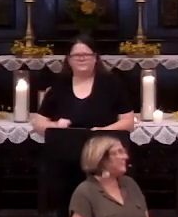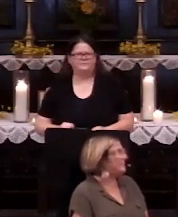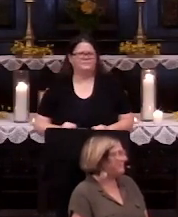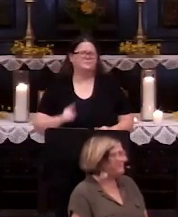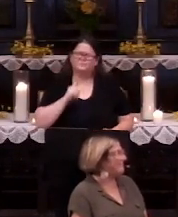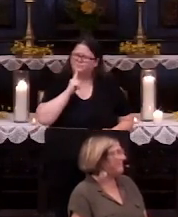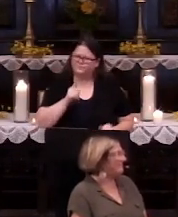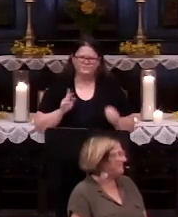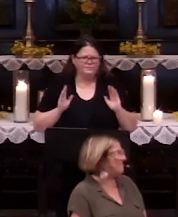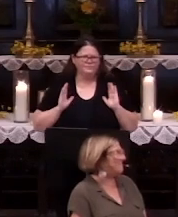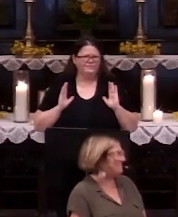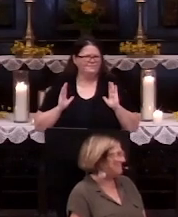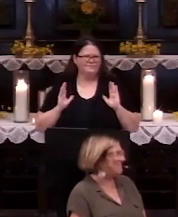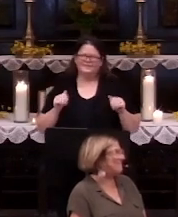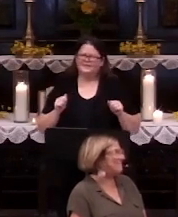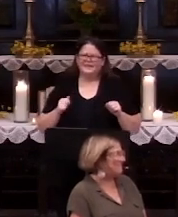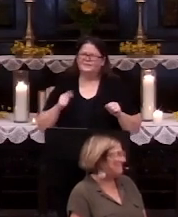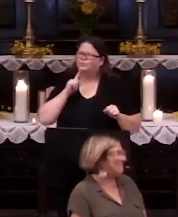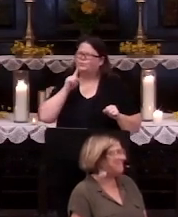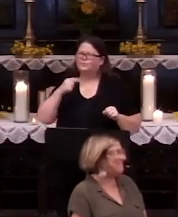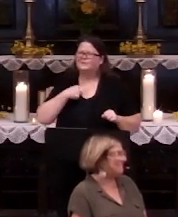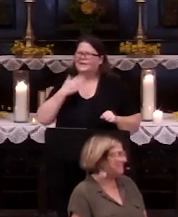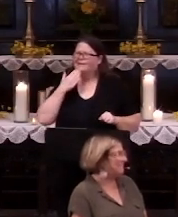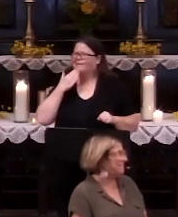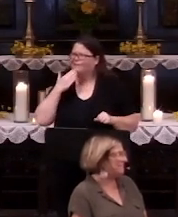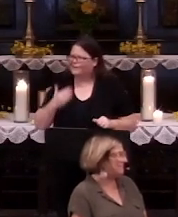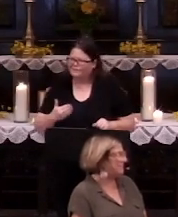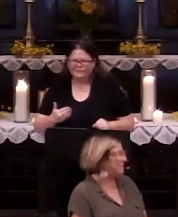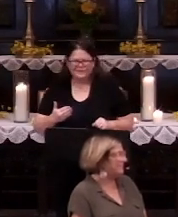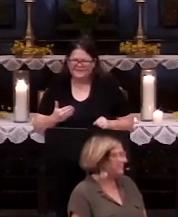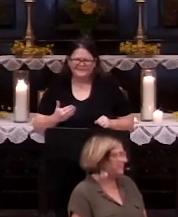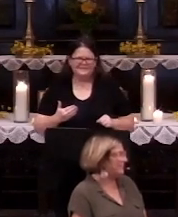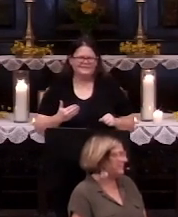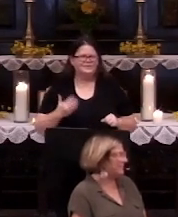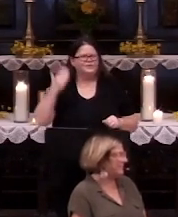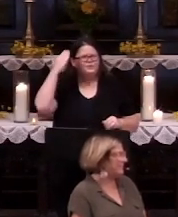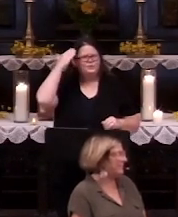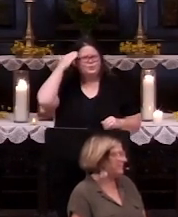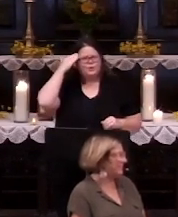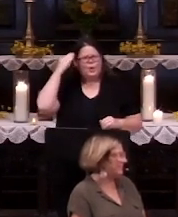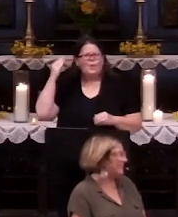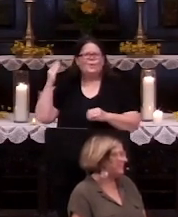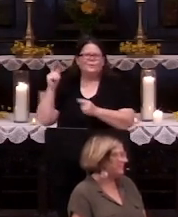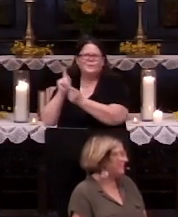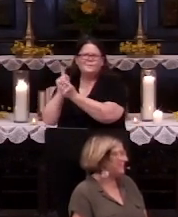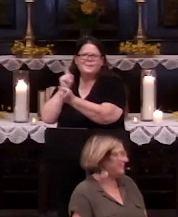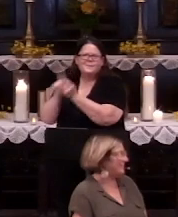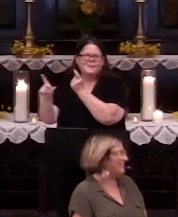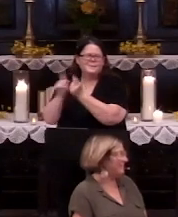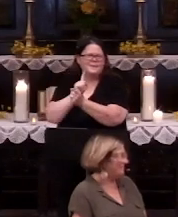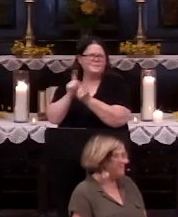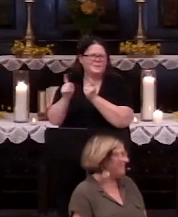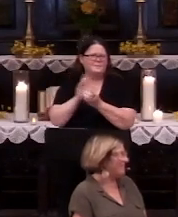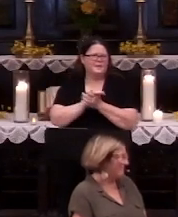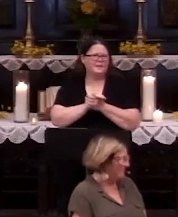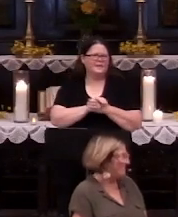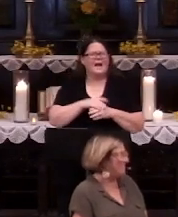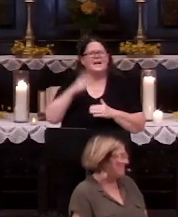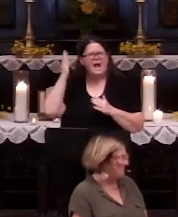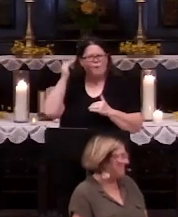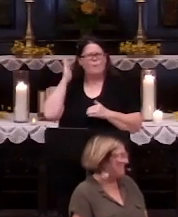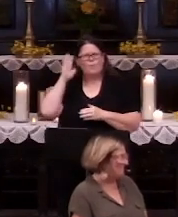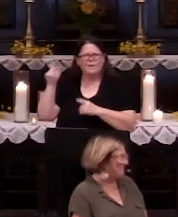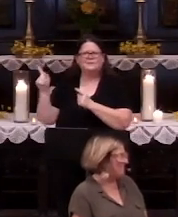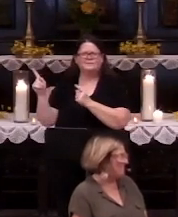all good. I'm grateful to have known all of you. Our paths will cross from now and